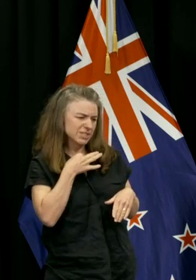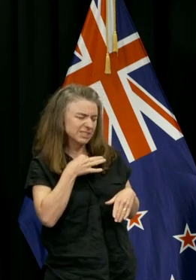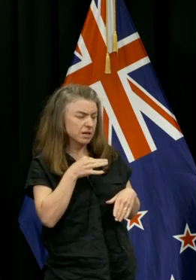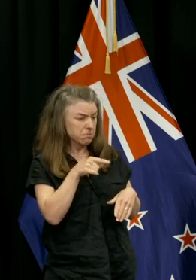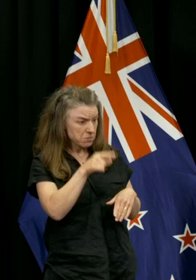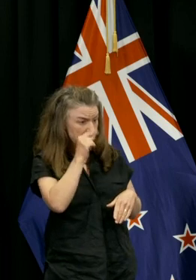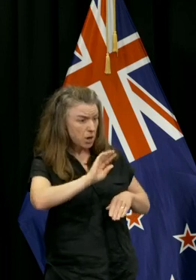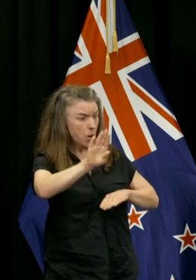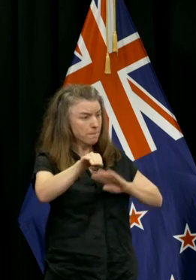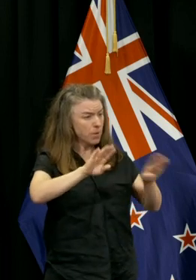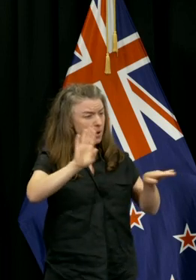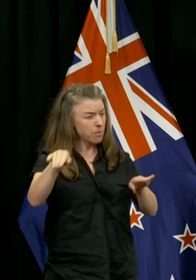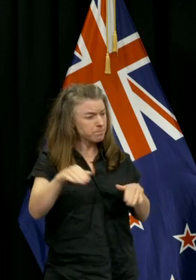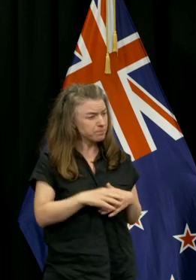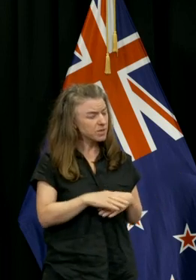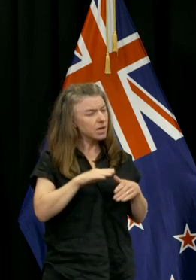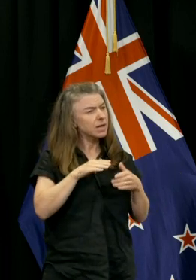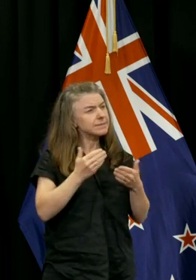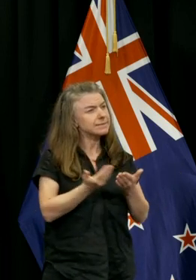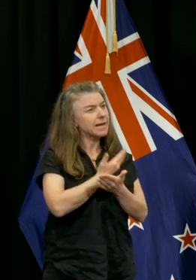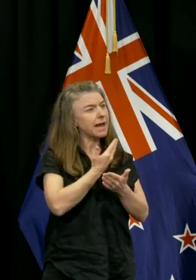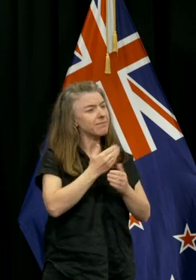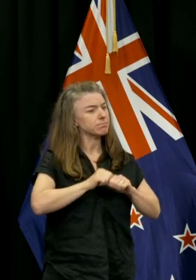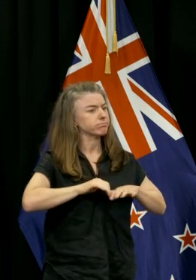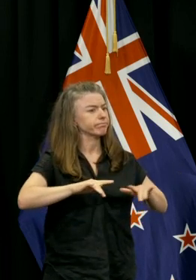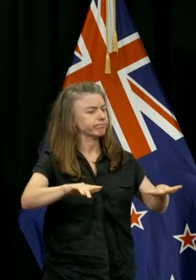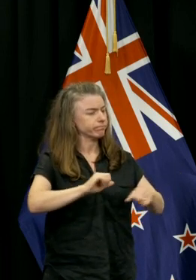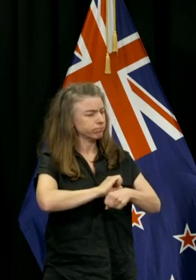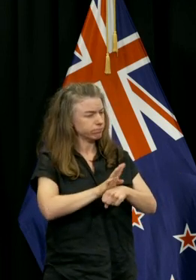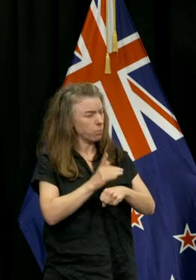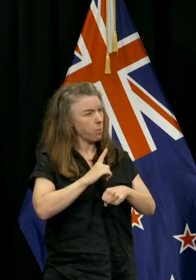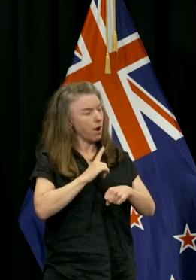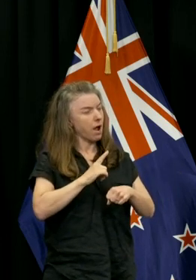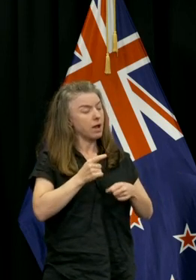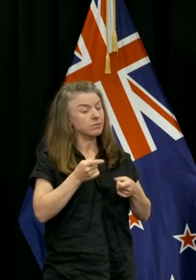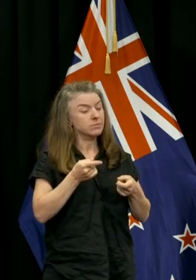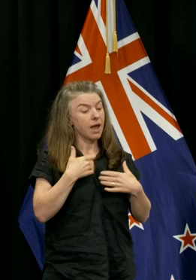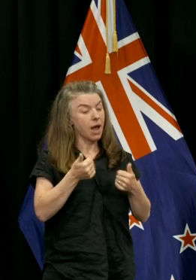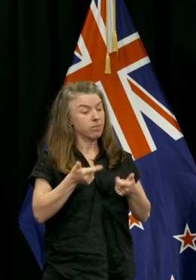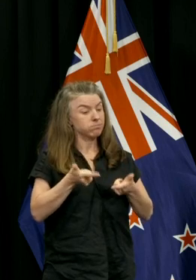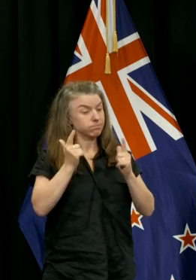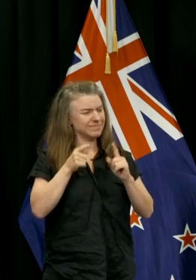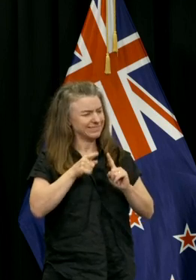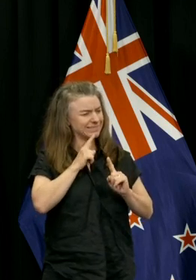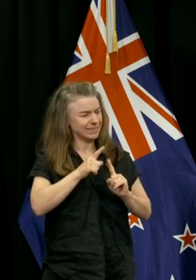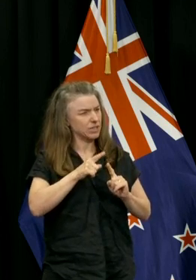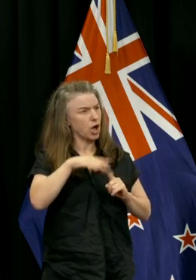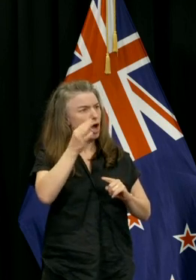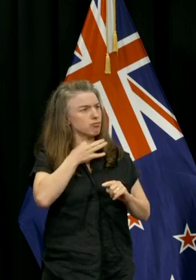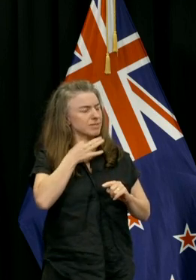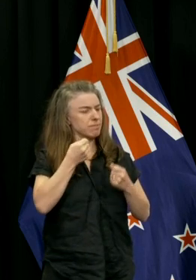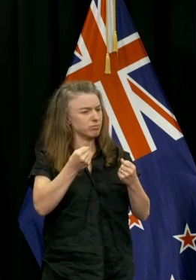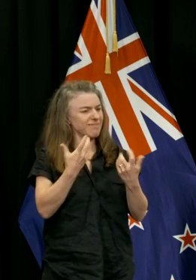what the Director General of Health has said is a high-risk environment in prisons? No, that hasn't been considered